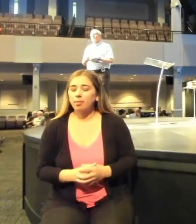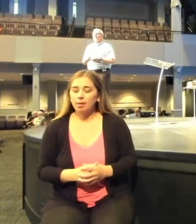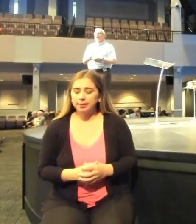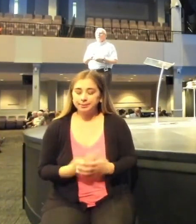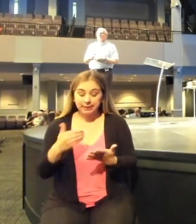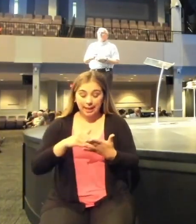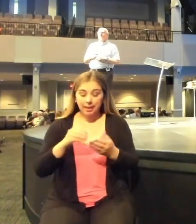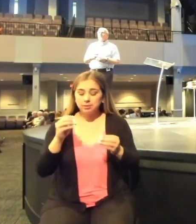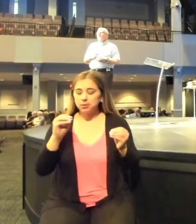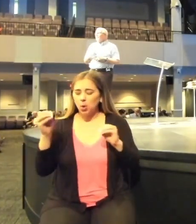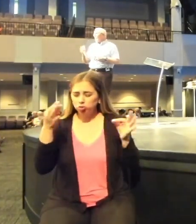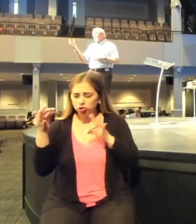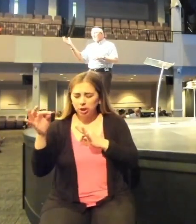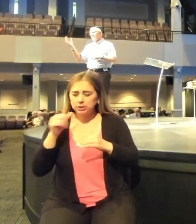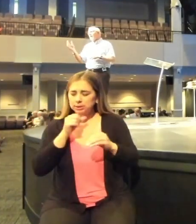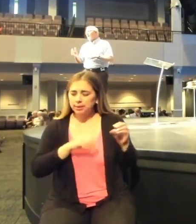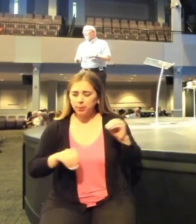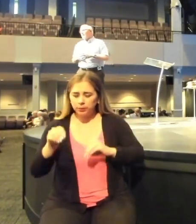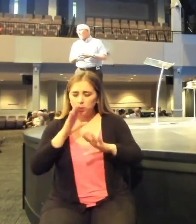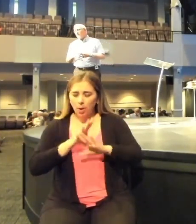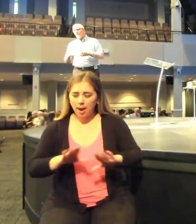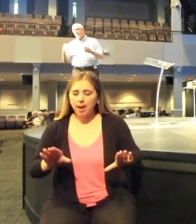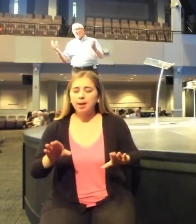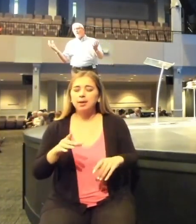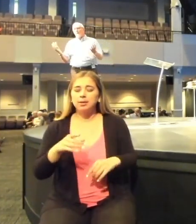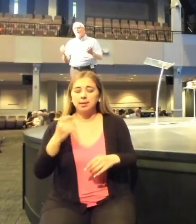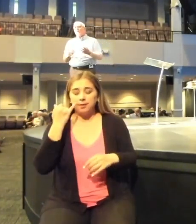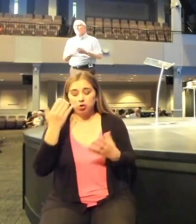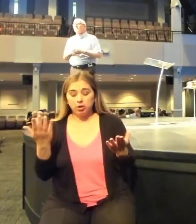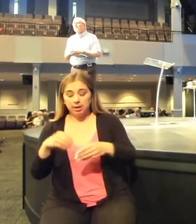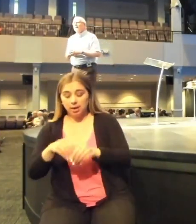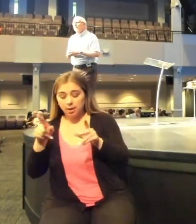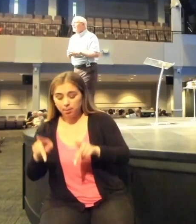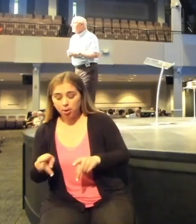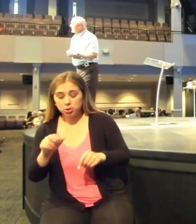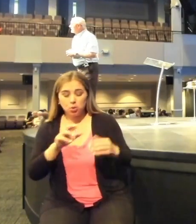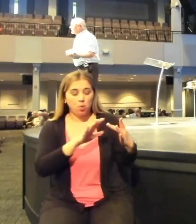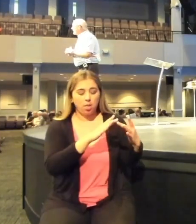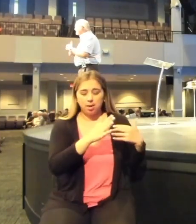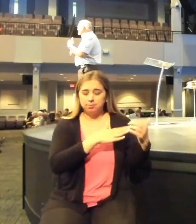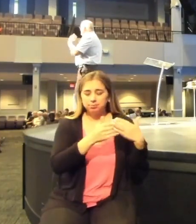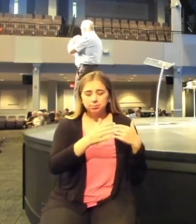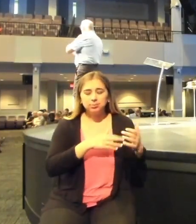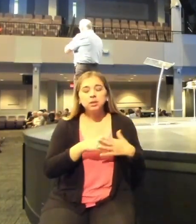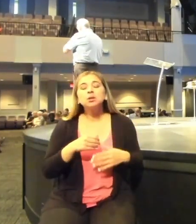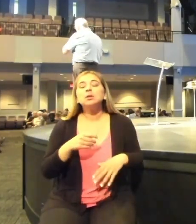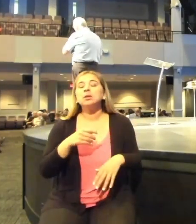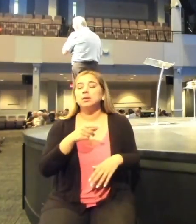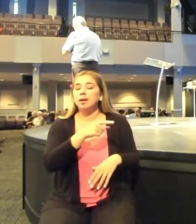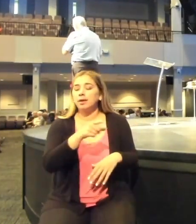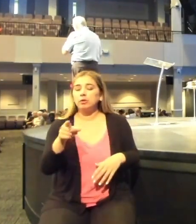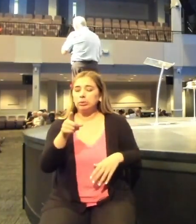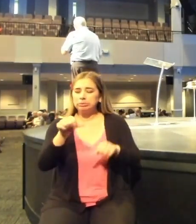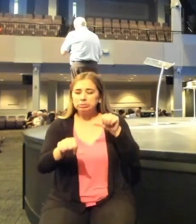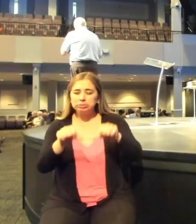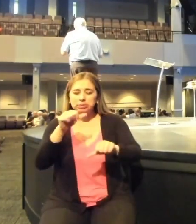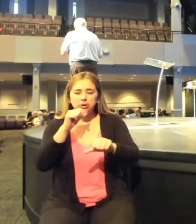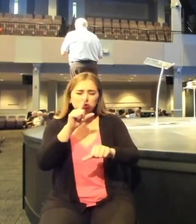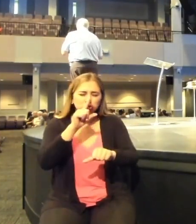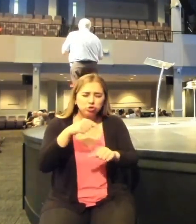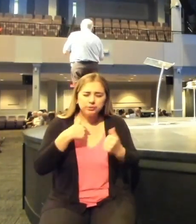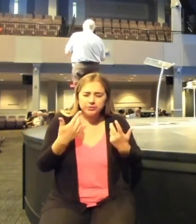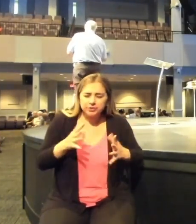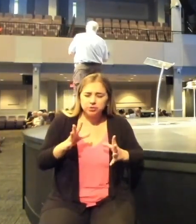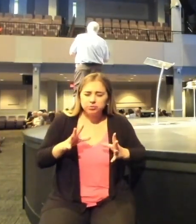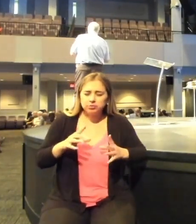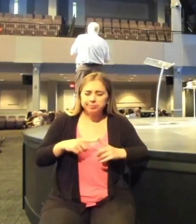heads bowed, with our eyes closed, and if you're watching online, wherever you are, you can do the same. If you'd say, you know, I'm not sure if I've ever really